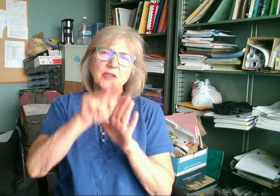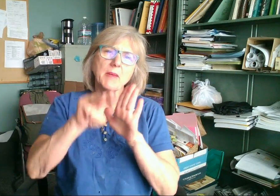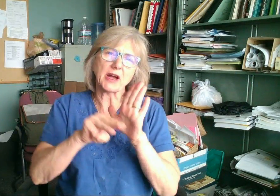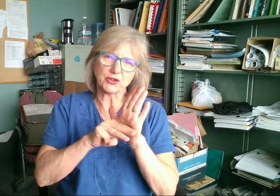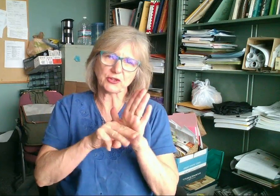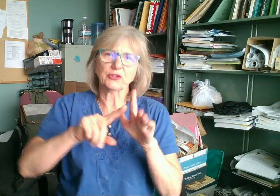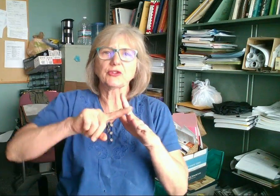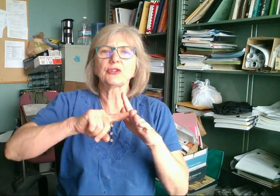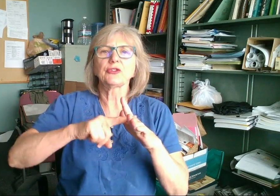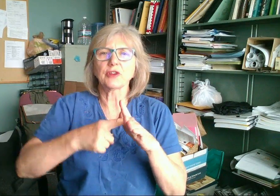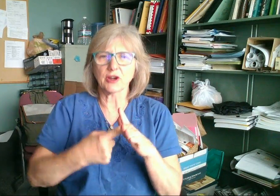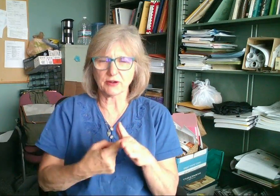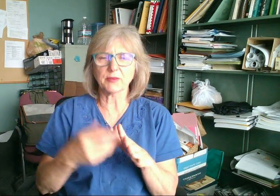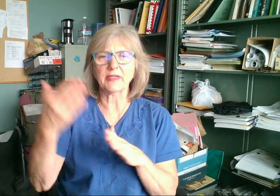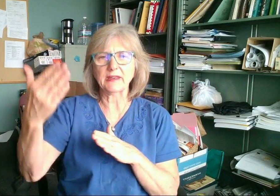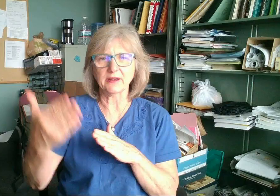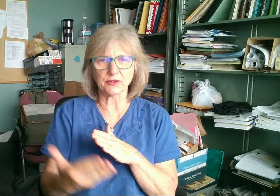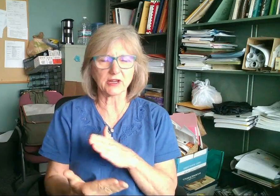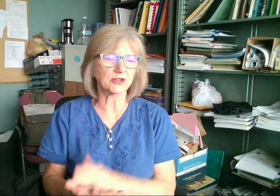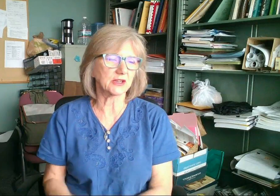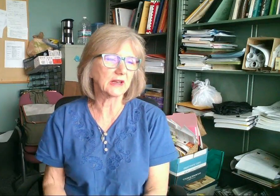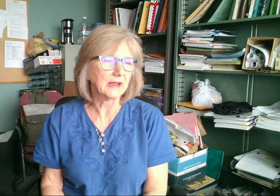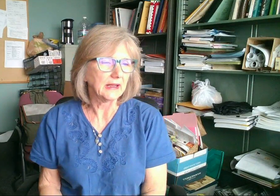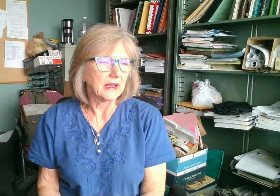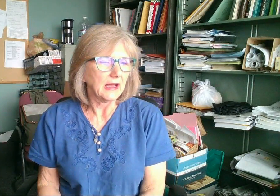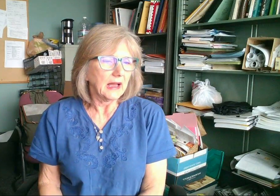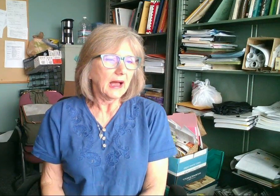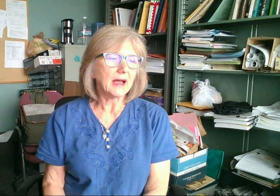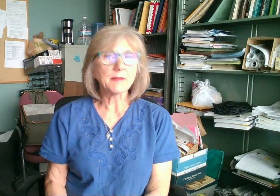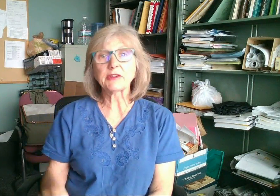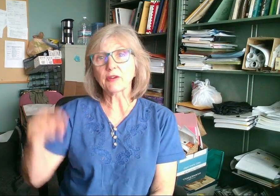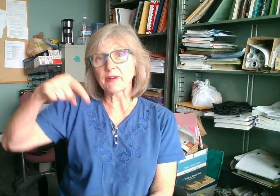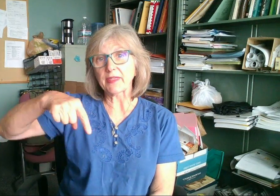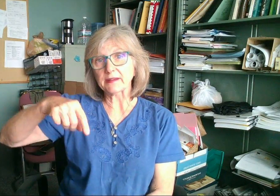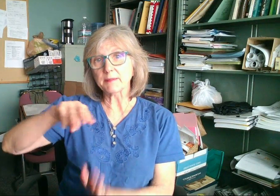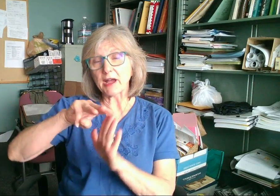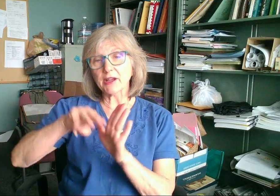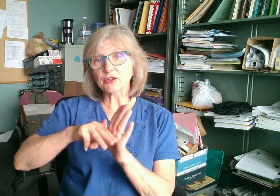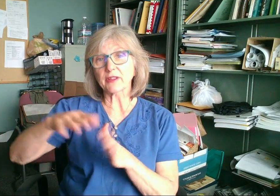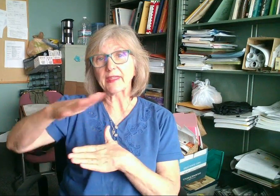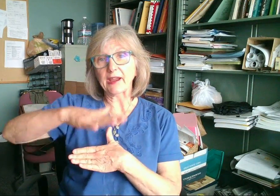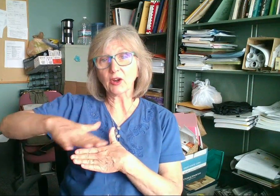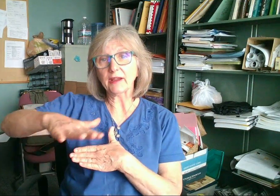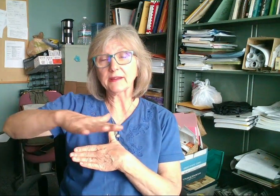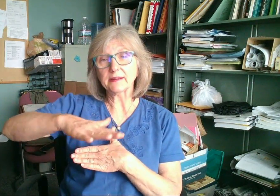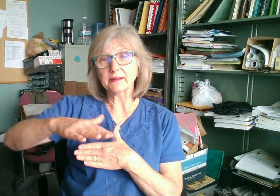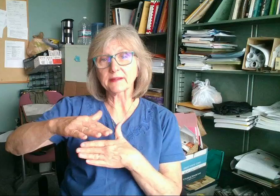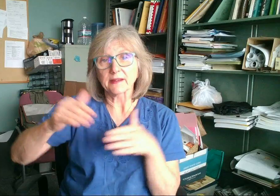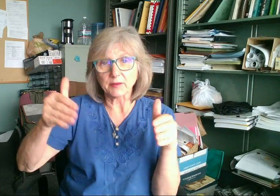of the modules to start with an introduction. So for this module, the areas that